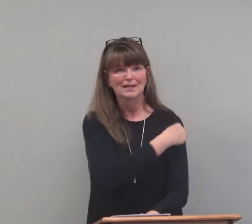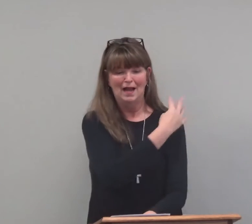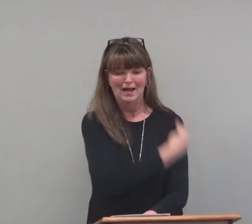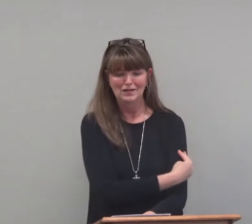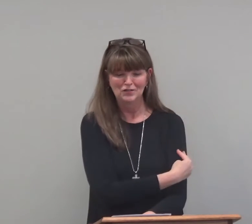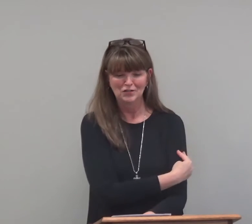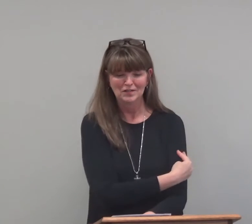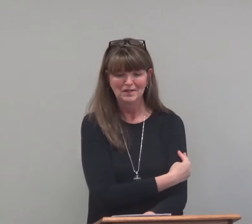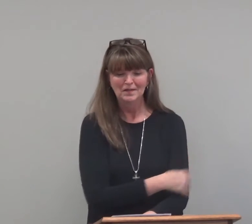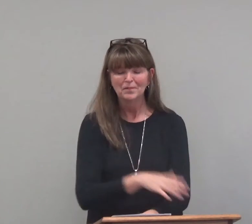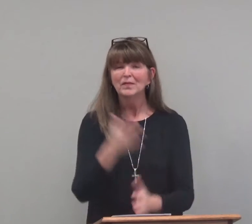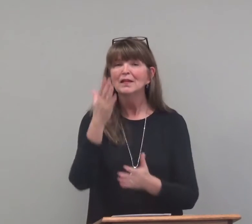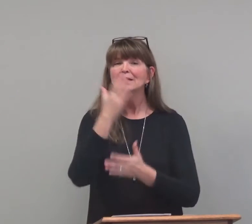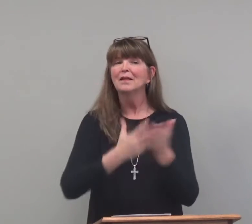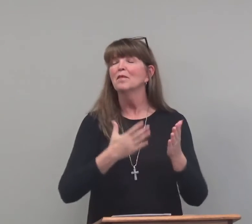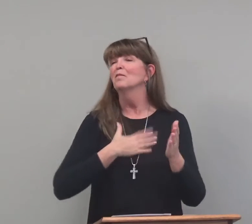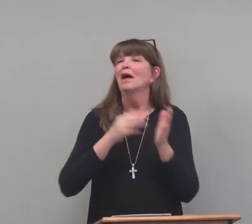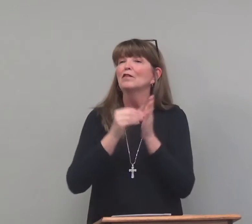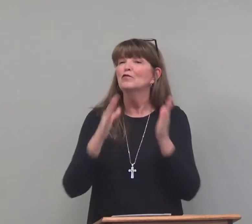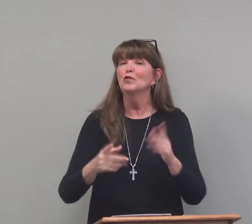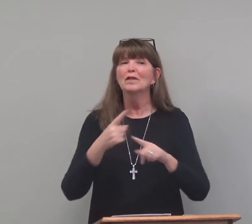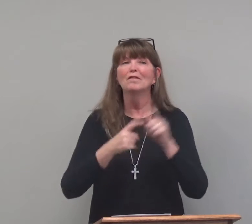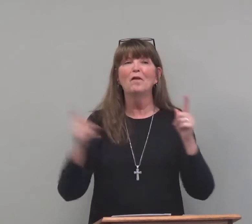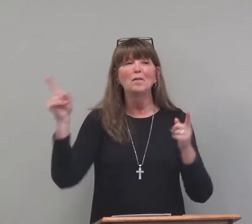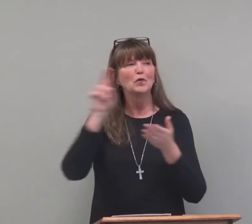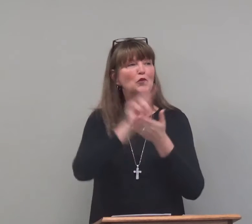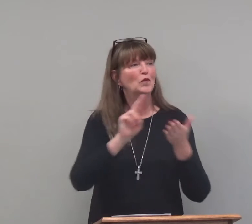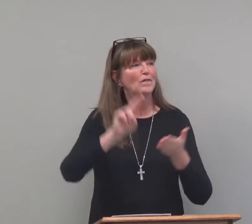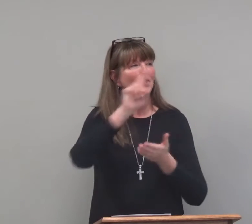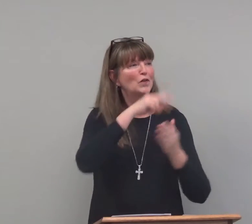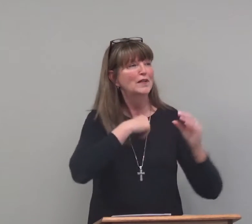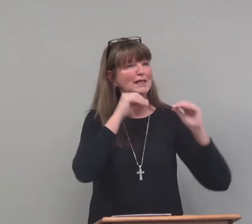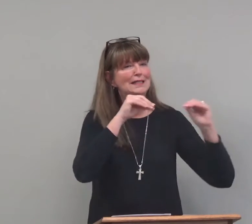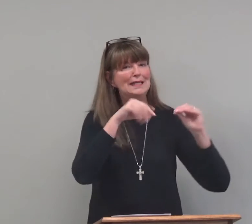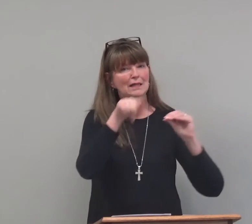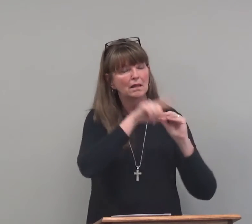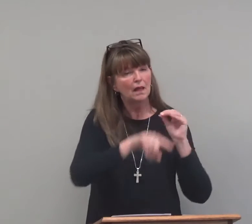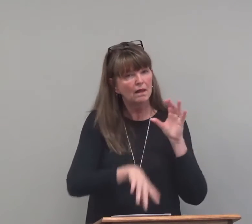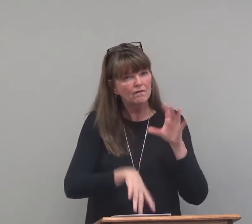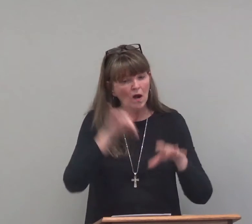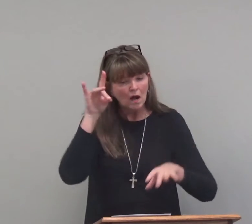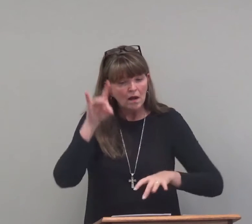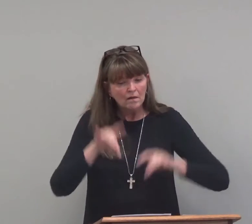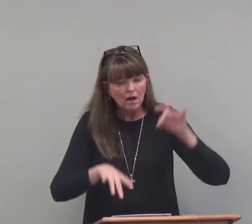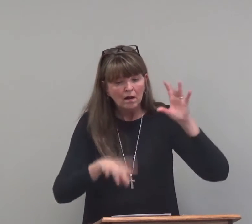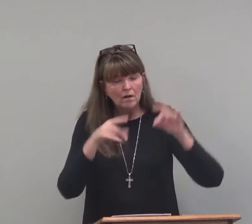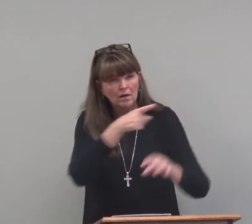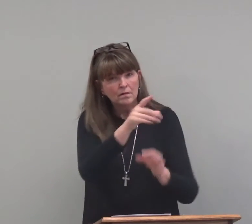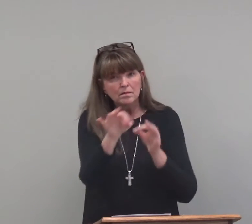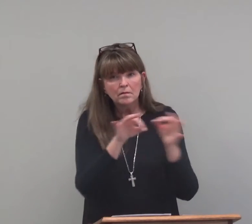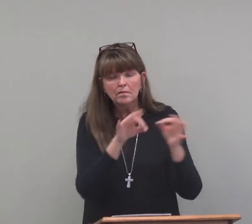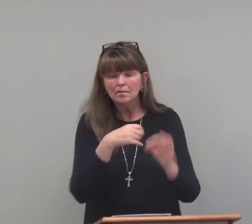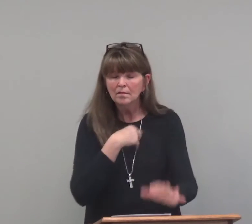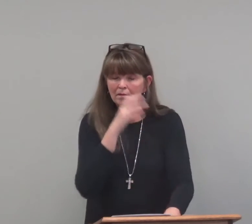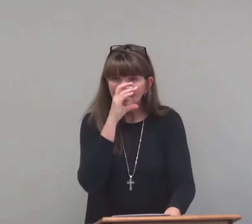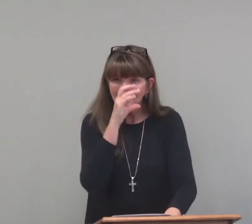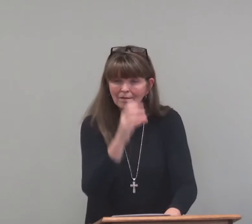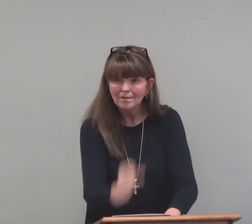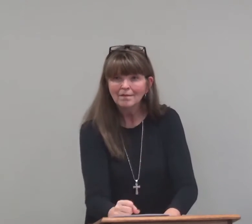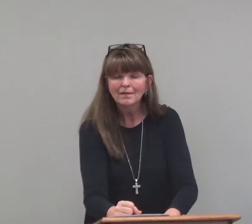find. He always thought he was German, but nope, he was Scottish. You know, teaching in universities, we find lots of